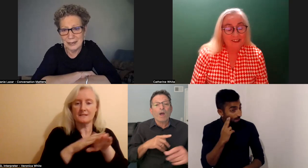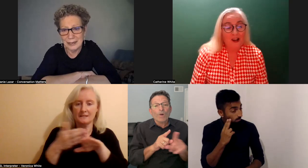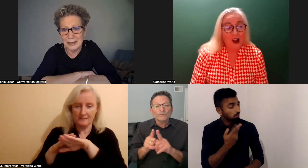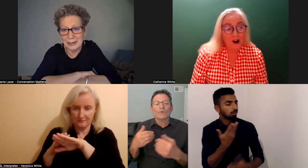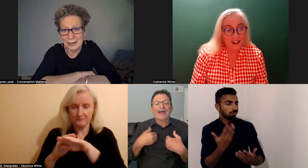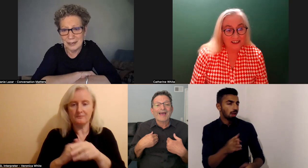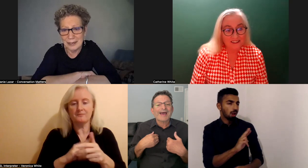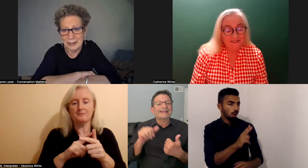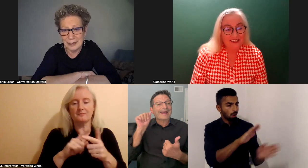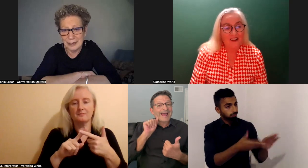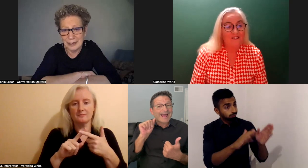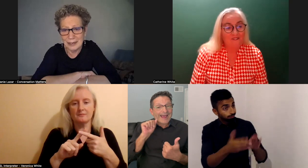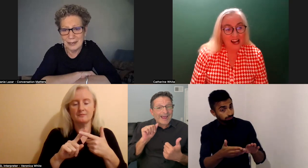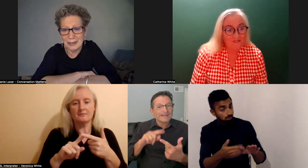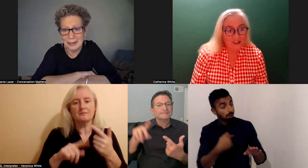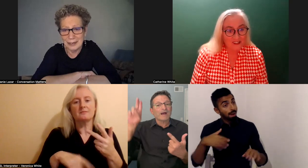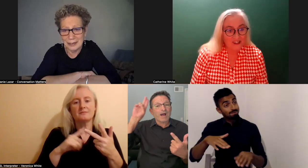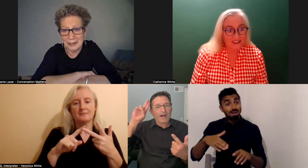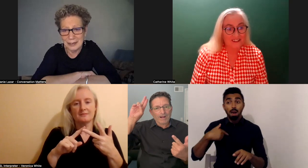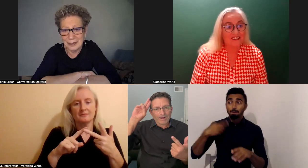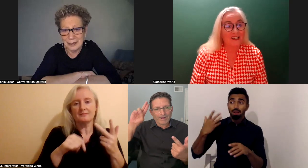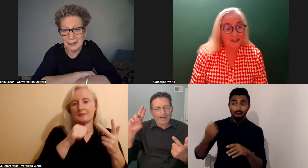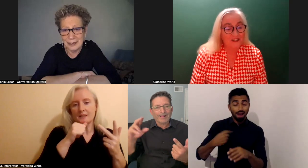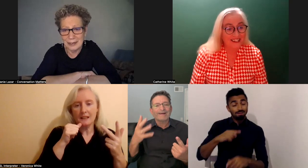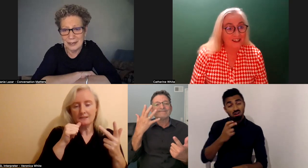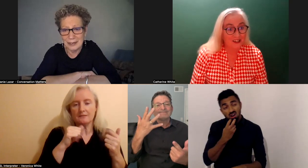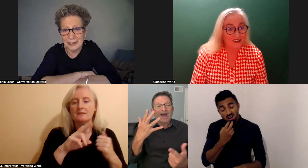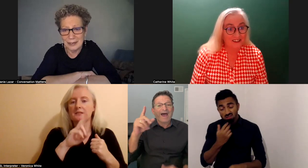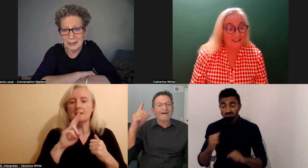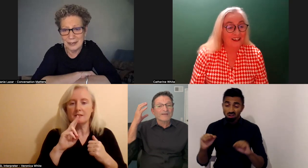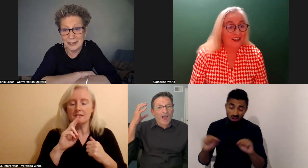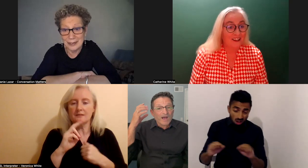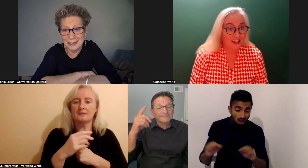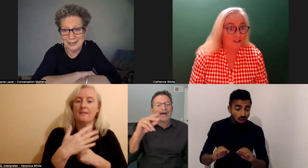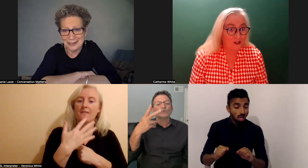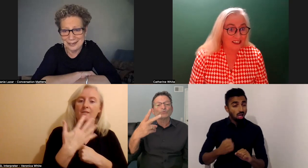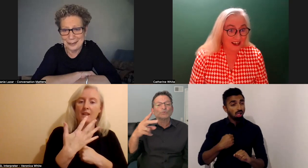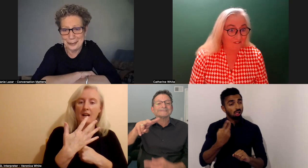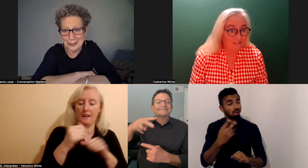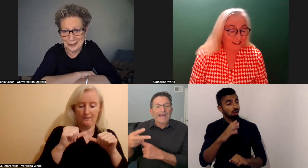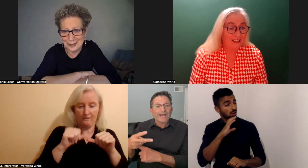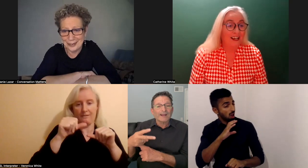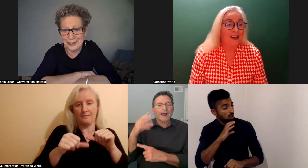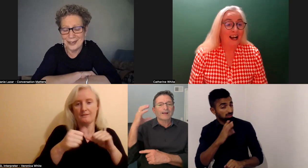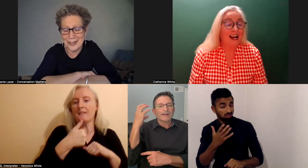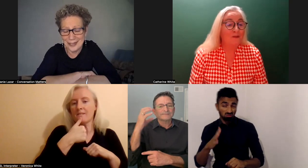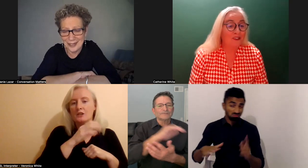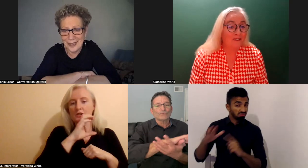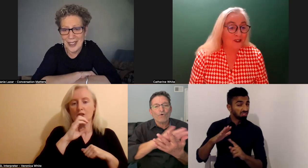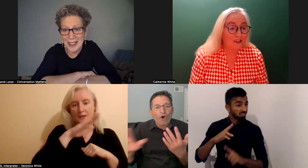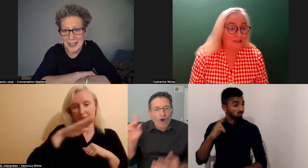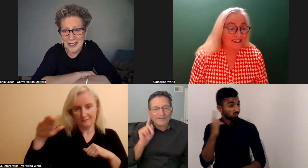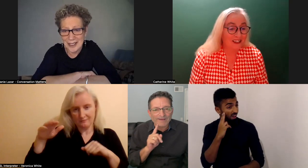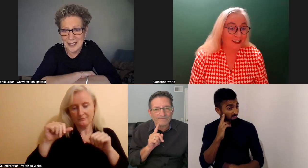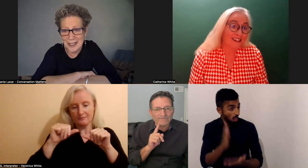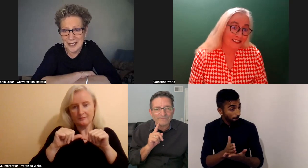aunt, uncle, 5 first cousins and 2 second cousins that are all deaf. I would